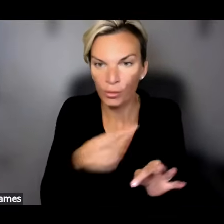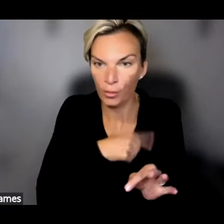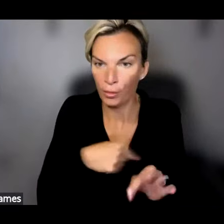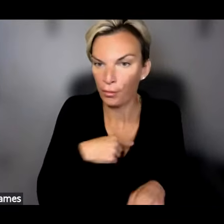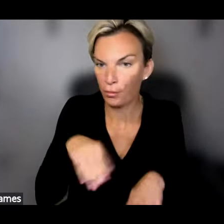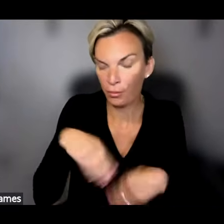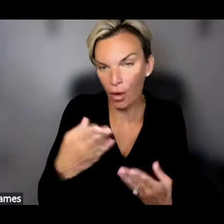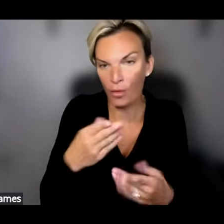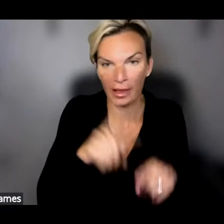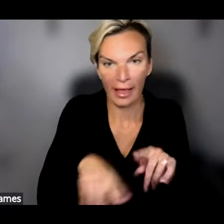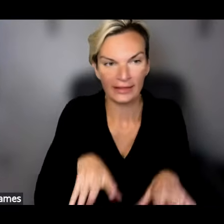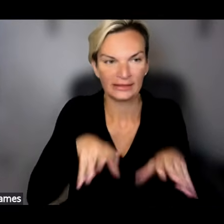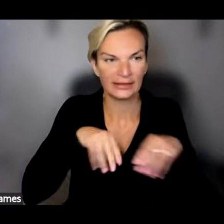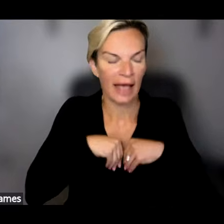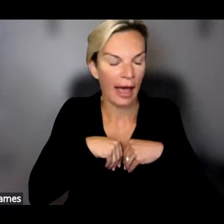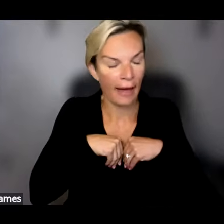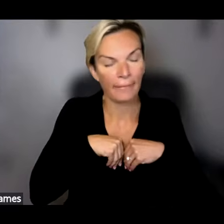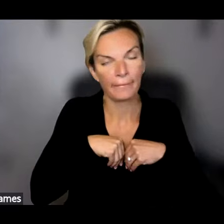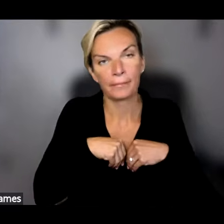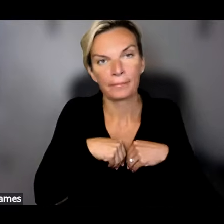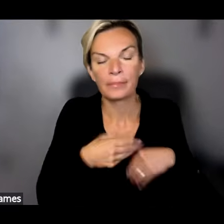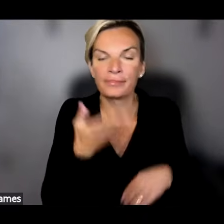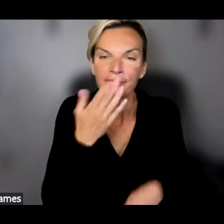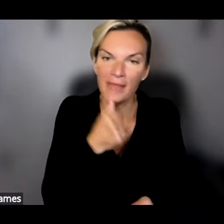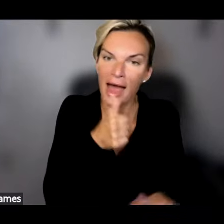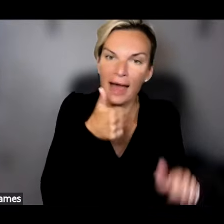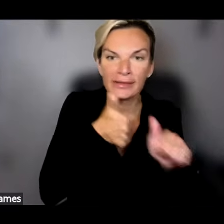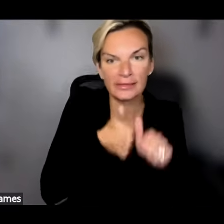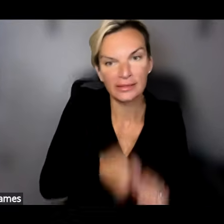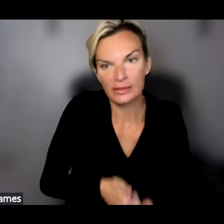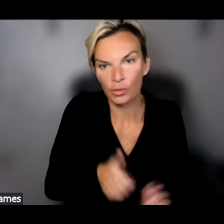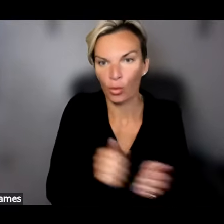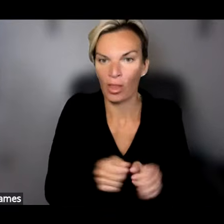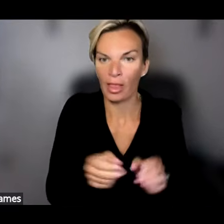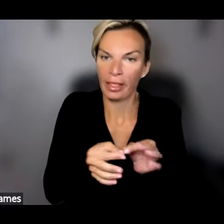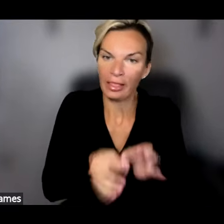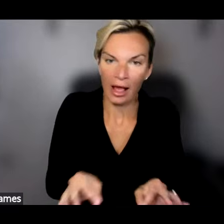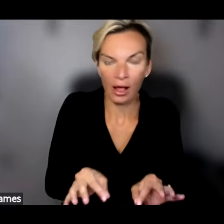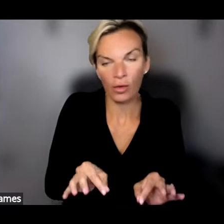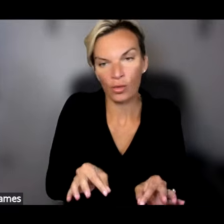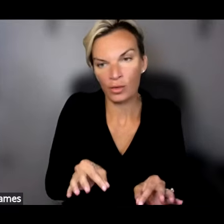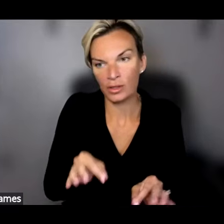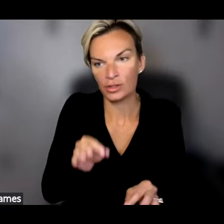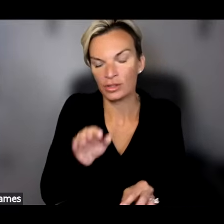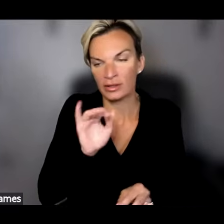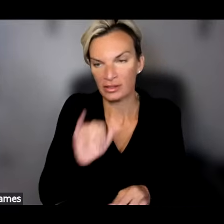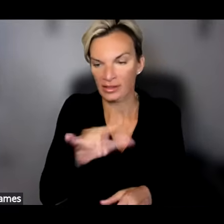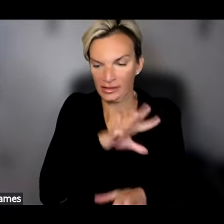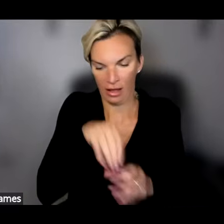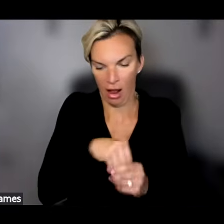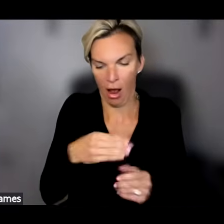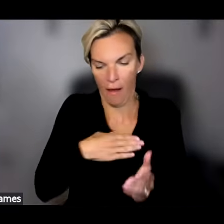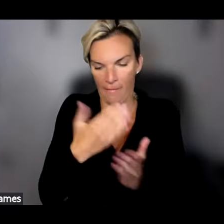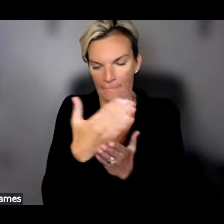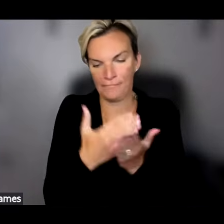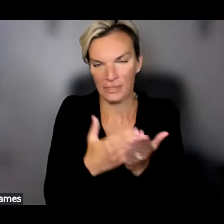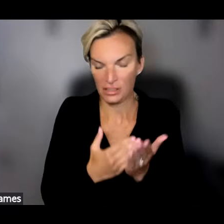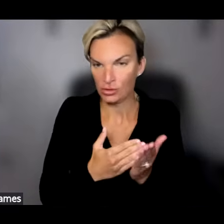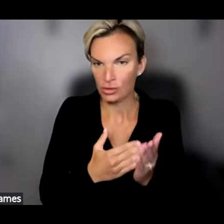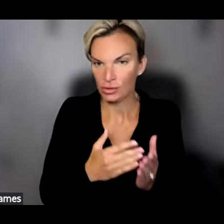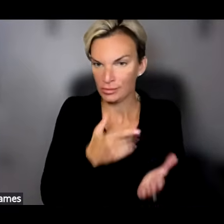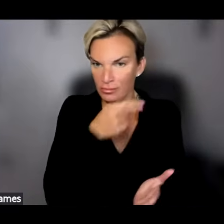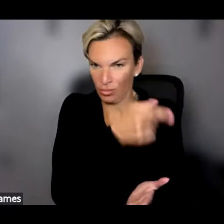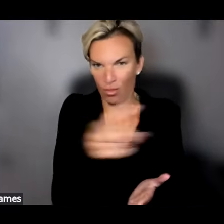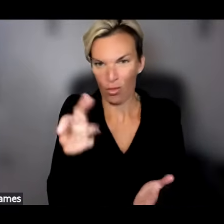proposed, because it wouldn't be consistent with language that was on the petition and that this board has already approved.